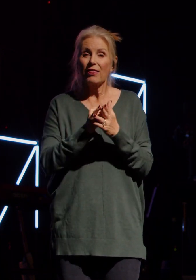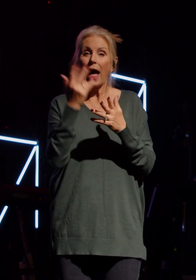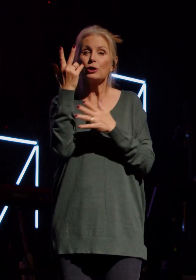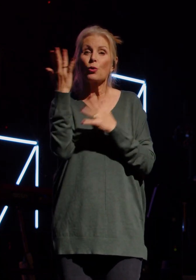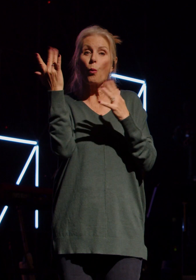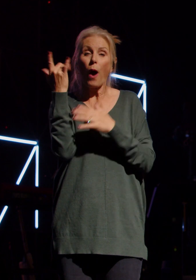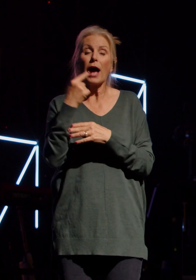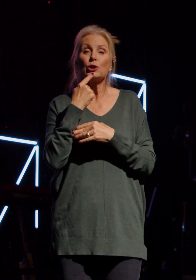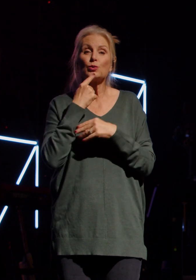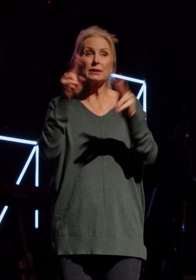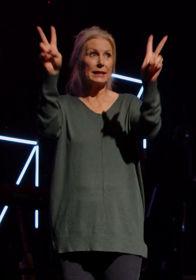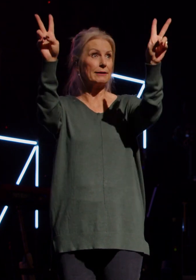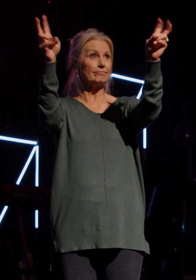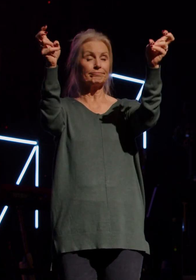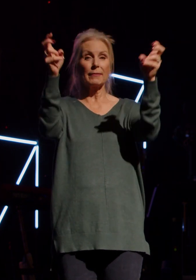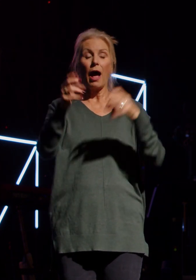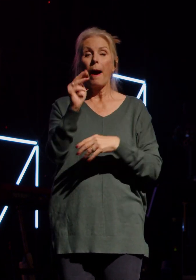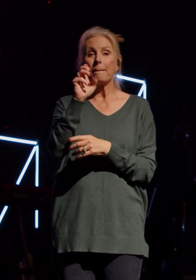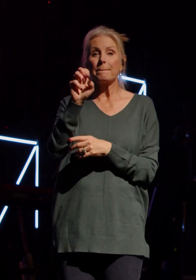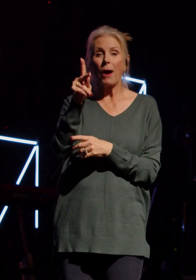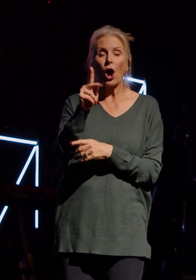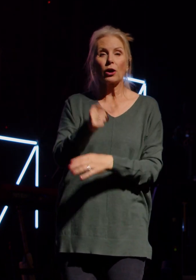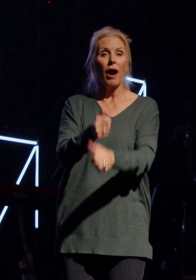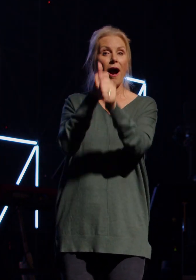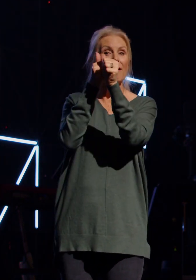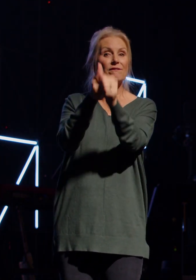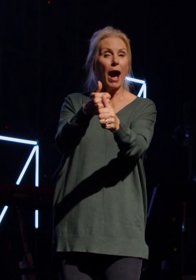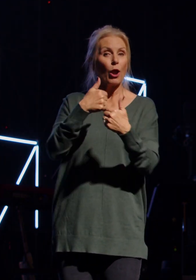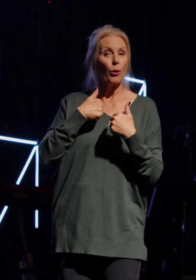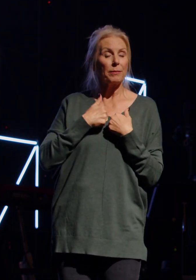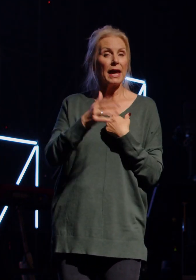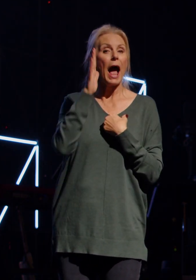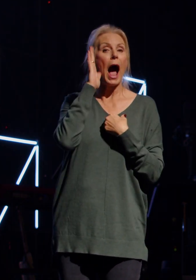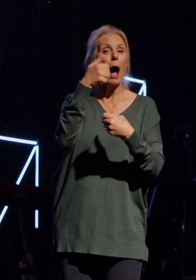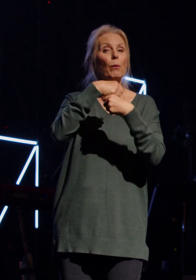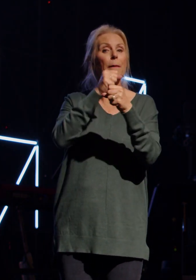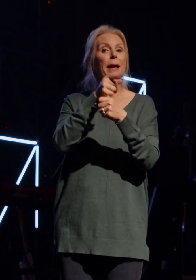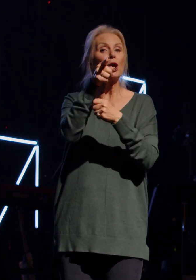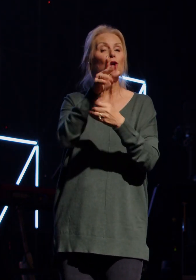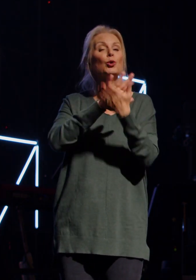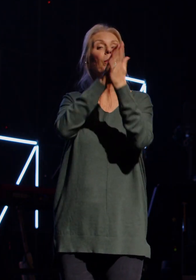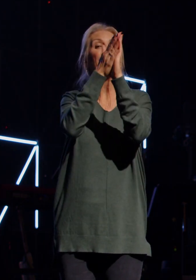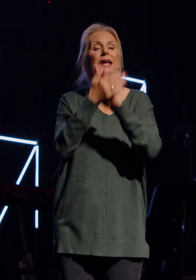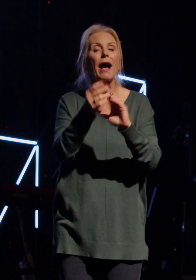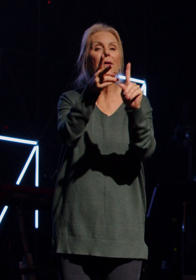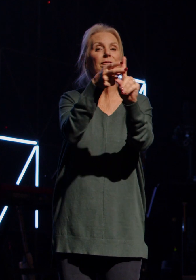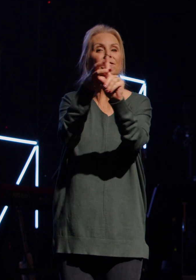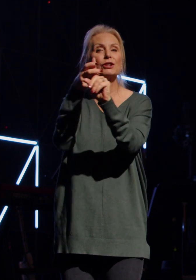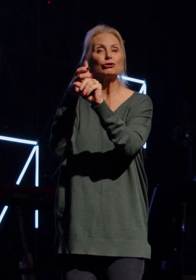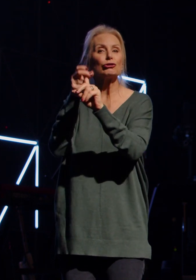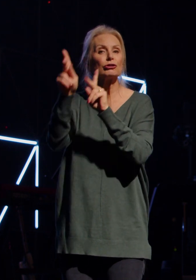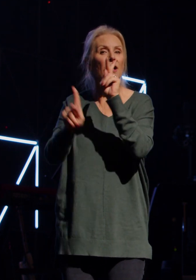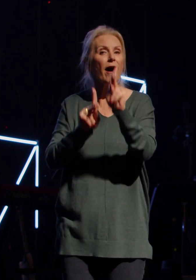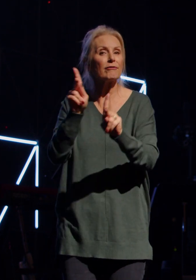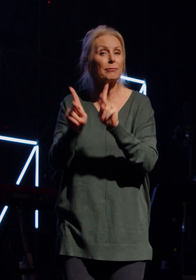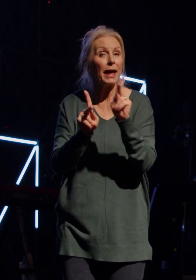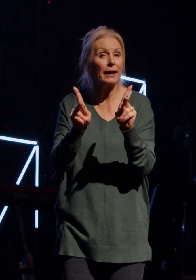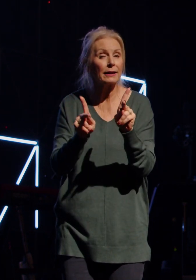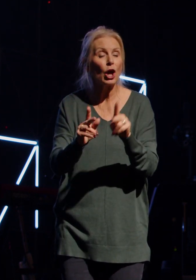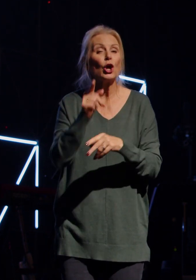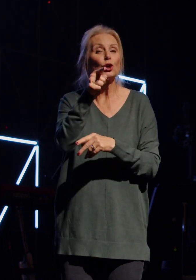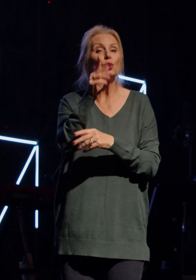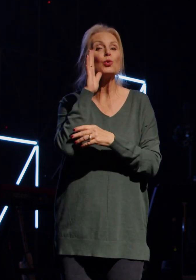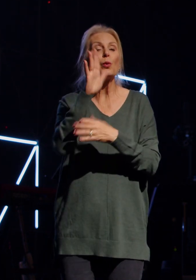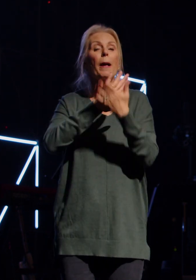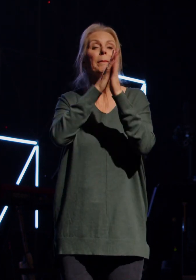Mark 1:17, very beginning of the gospel, follow me and I will make you become fishers of men. I'm going to turn you in to a